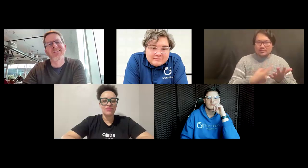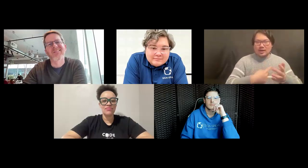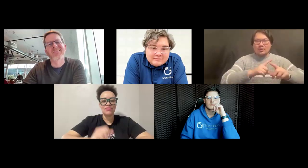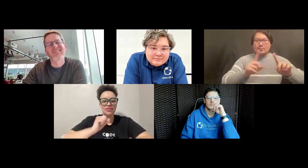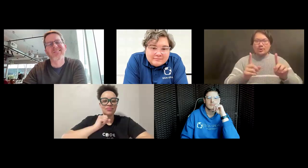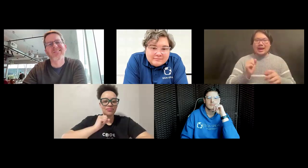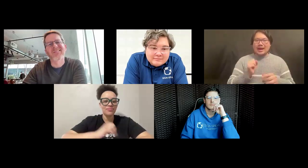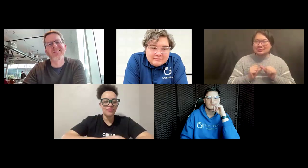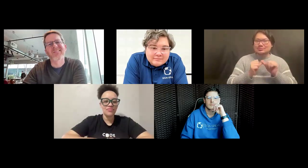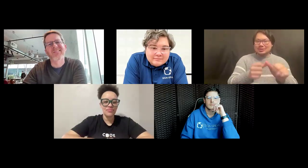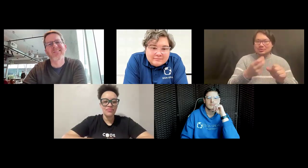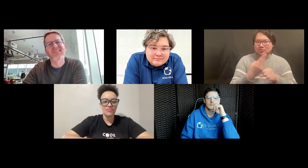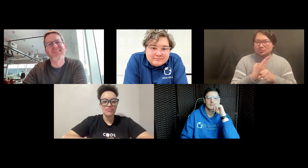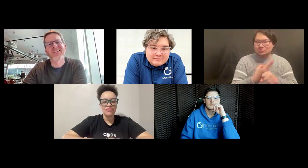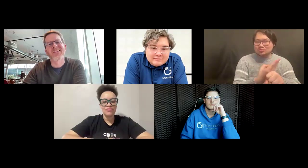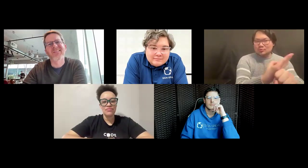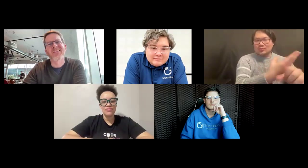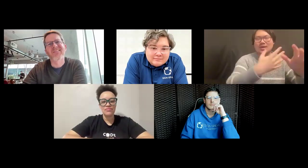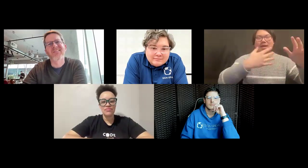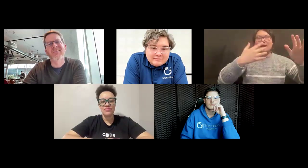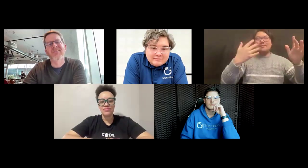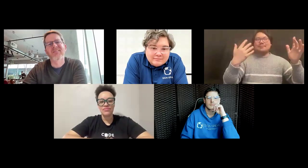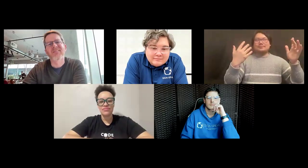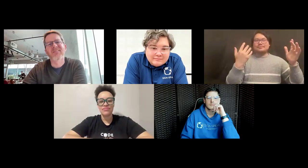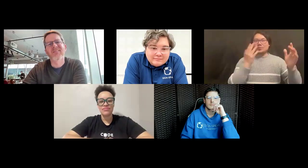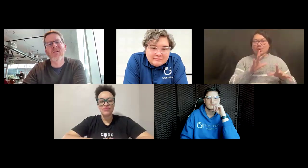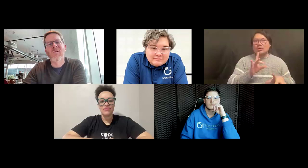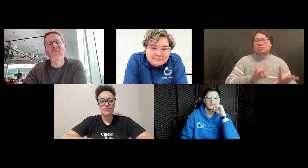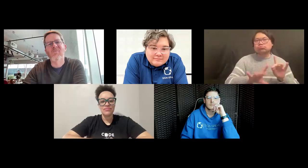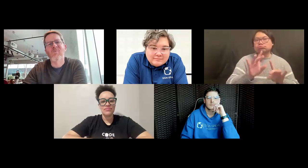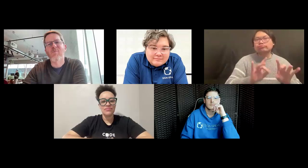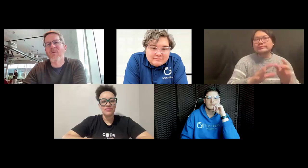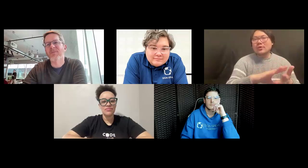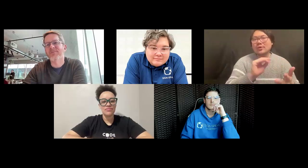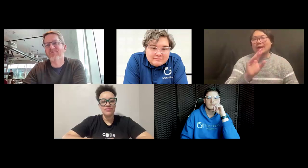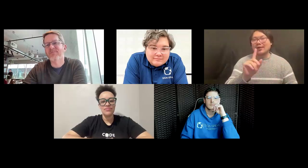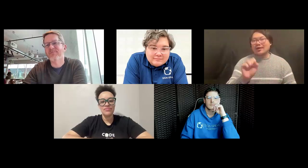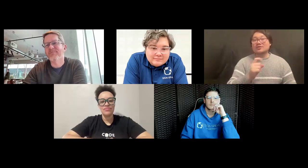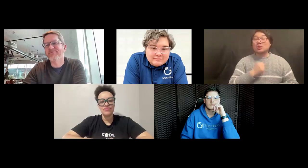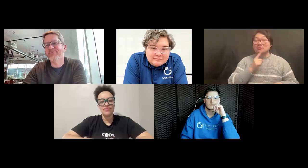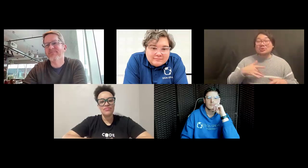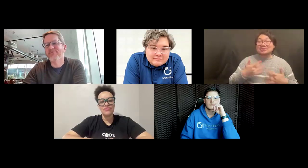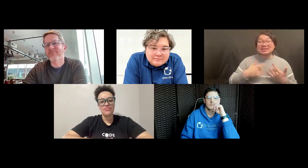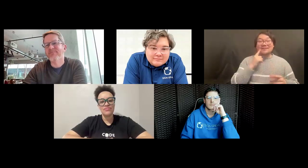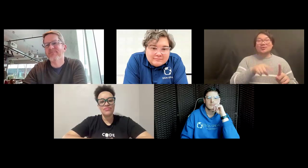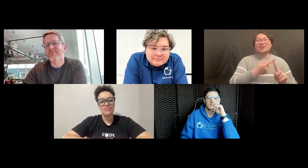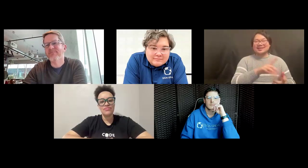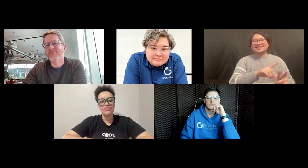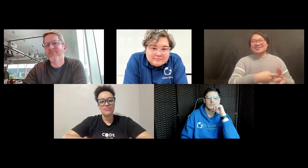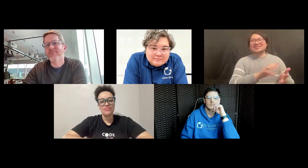are, and we do learn through errors at times, but we just continue to use it, and it continues to hone its abilities.